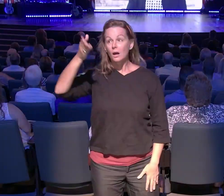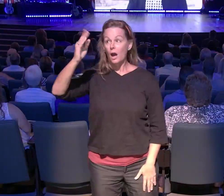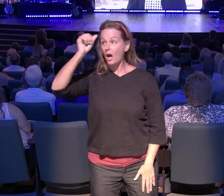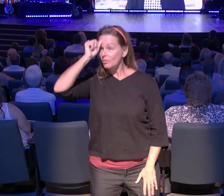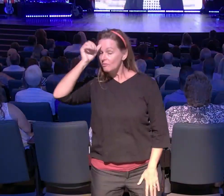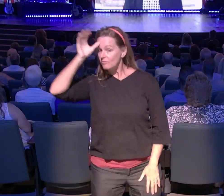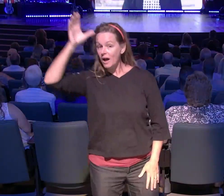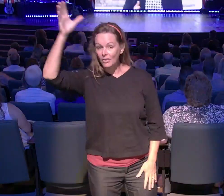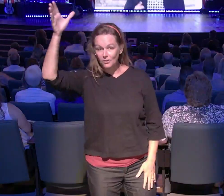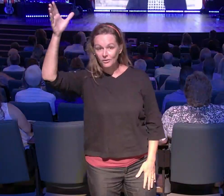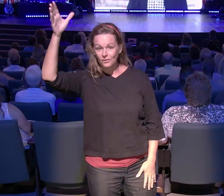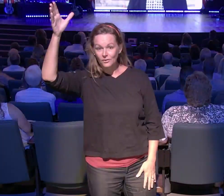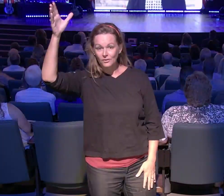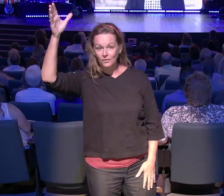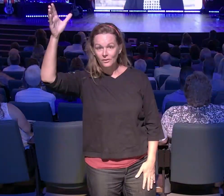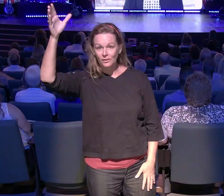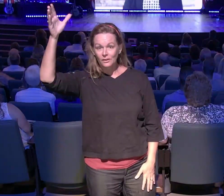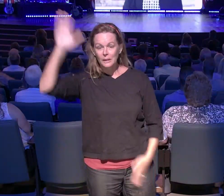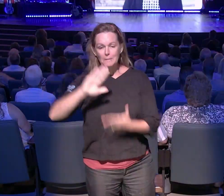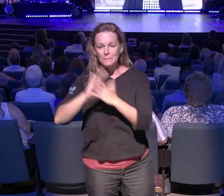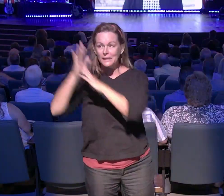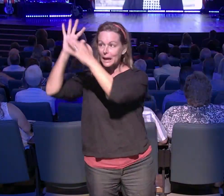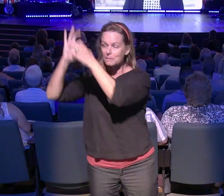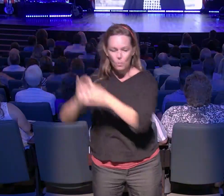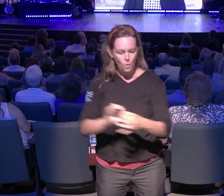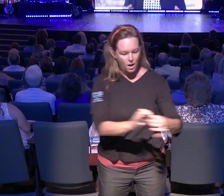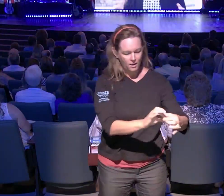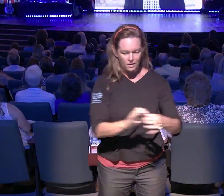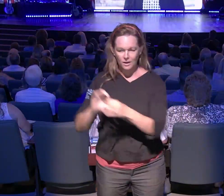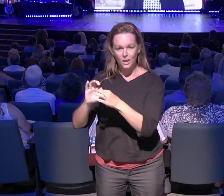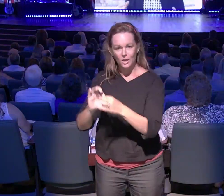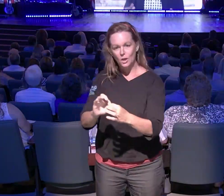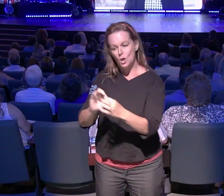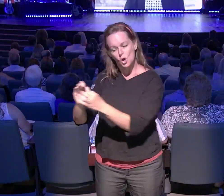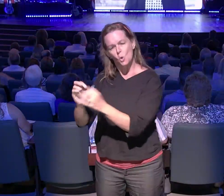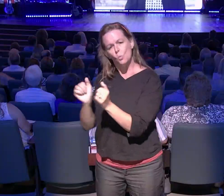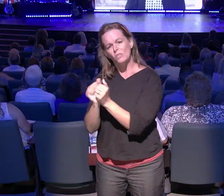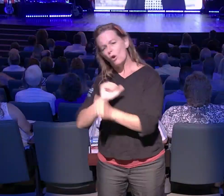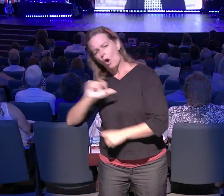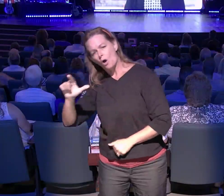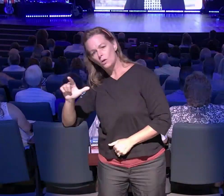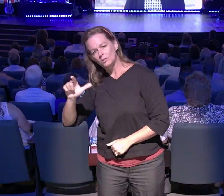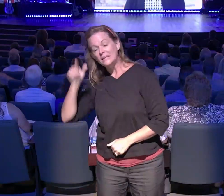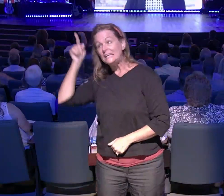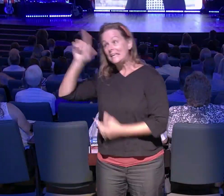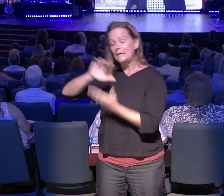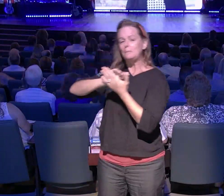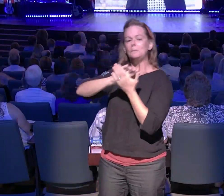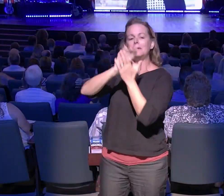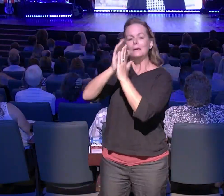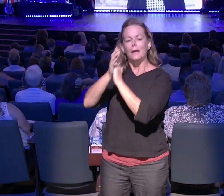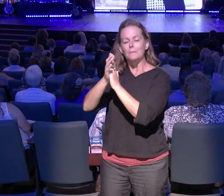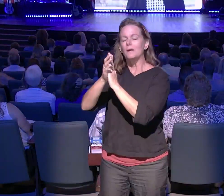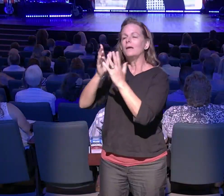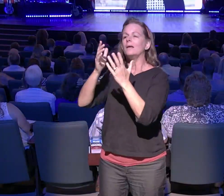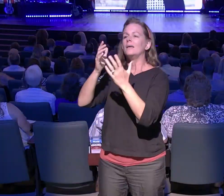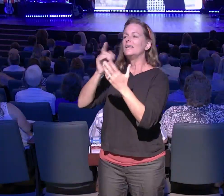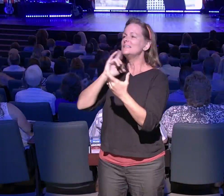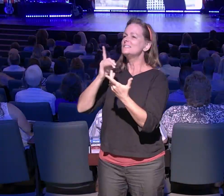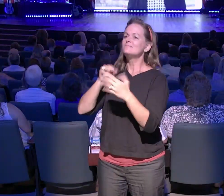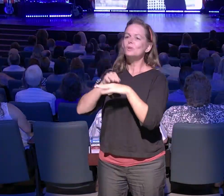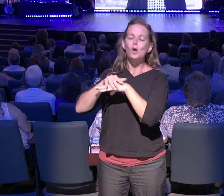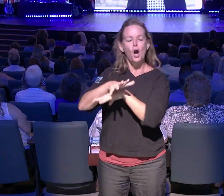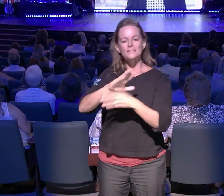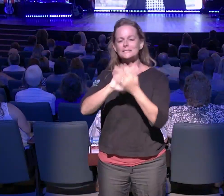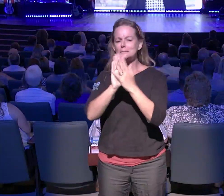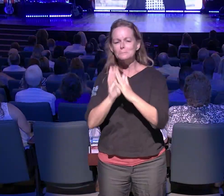through the blood of Jesus Christ, it says in Colossians chapter 1. He is a peacemaking God. I mean, the whole story of redemption, the